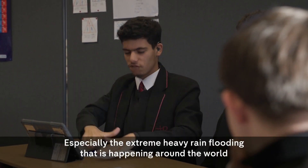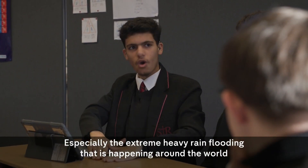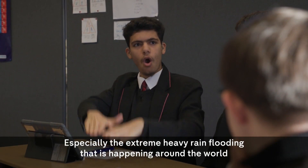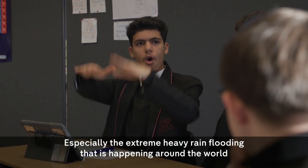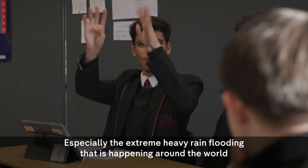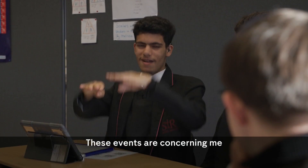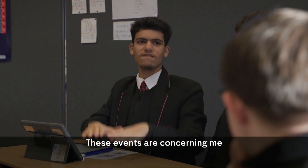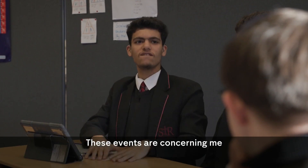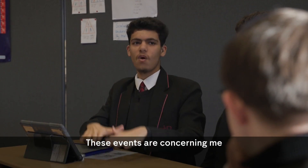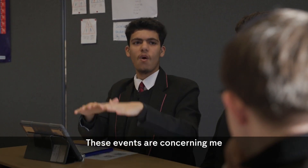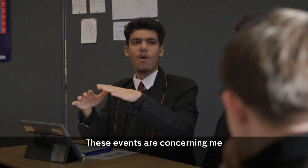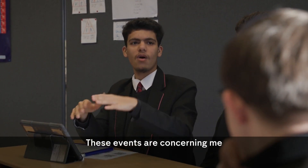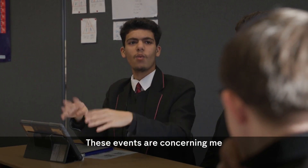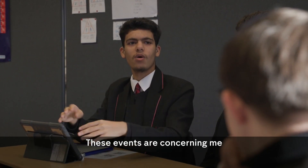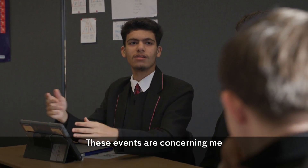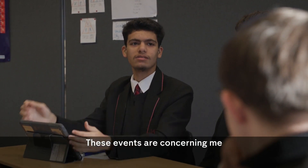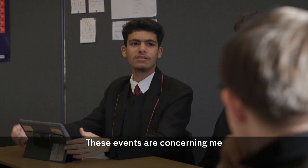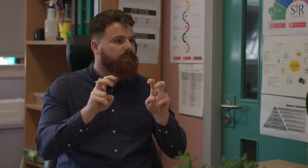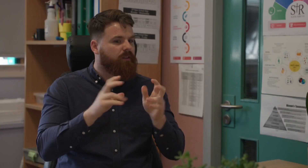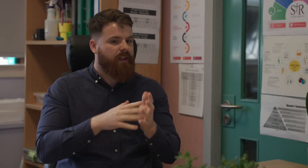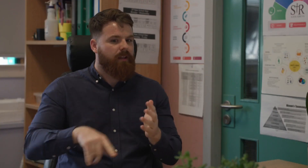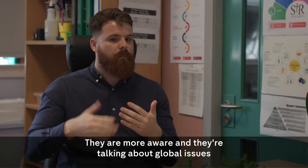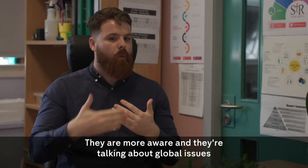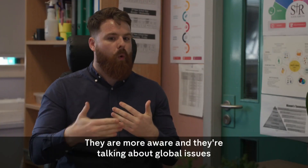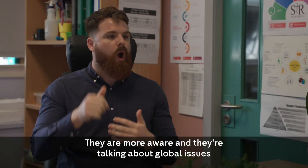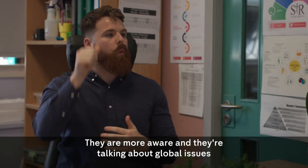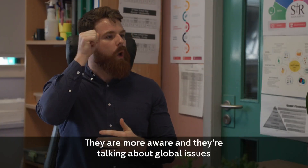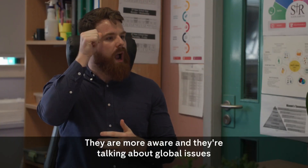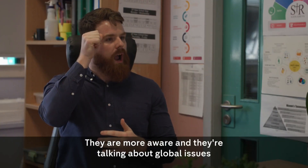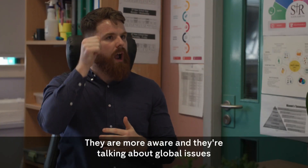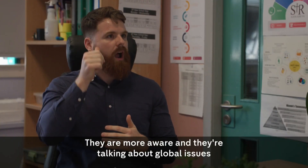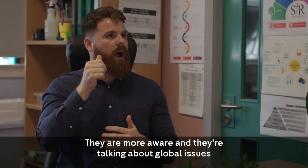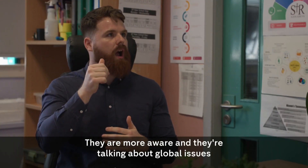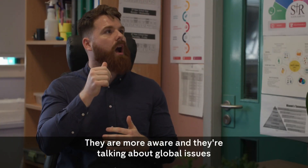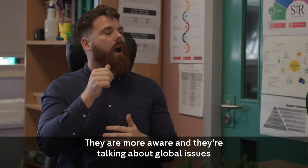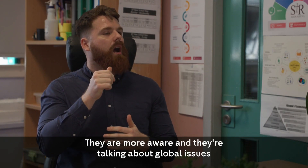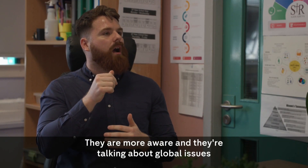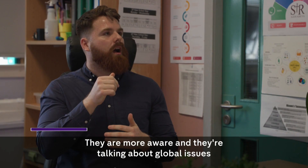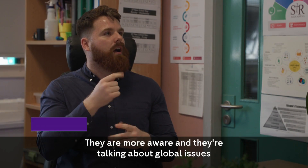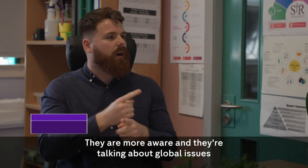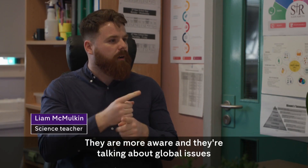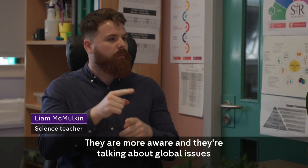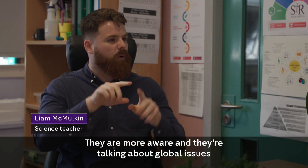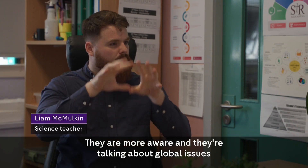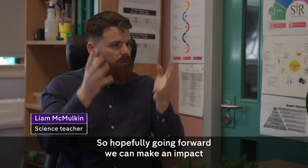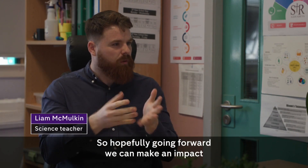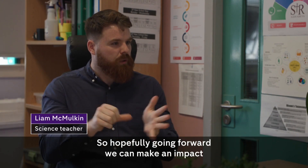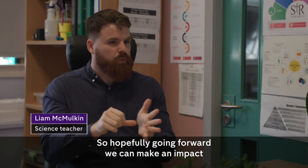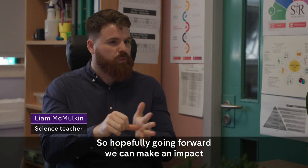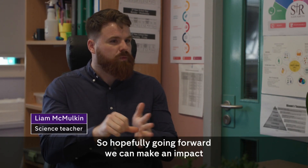the world. These events are concerning me. They're more aware, and they're talking about the global issues. So